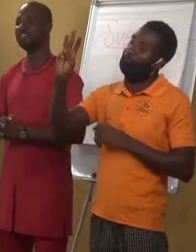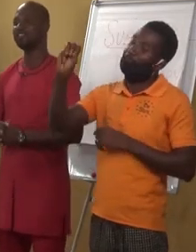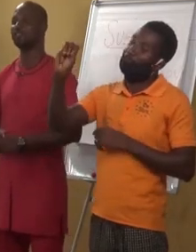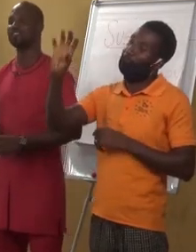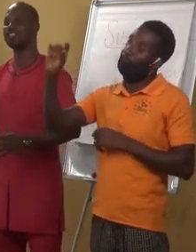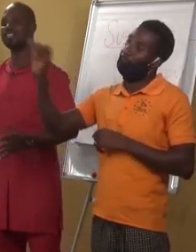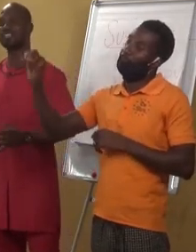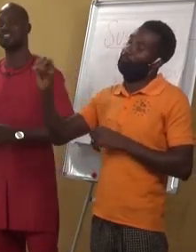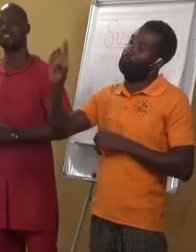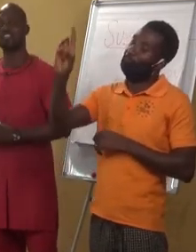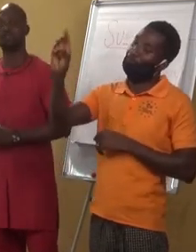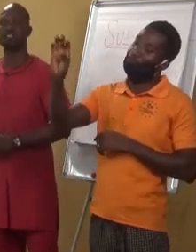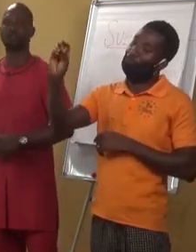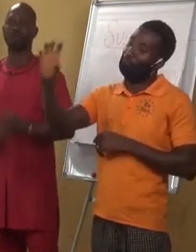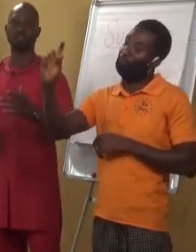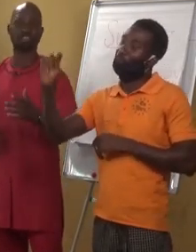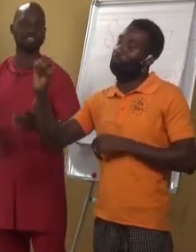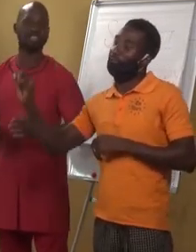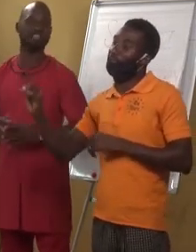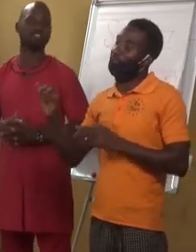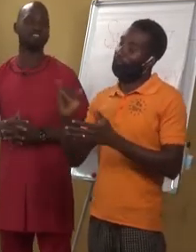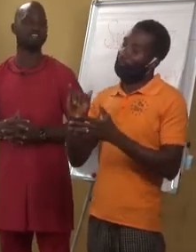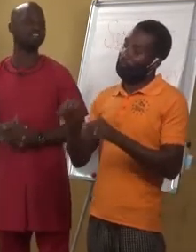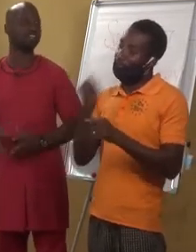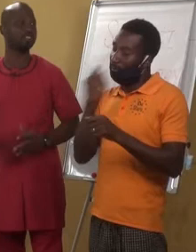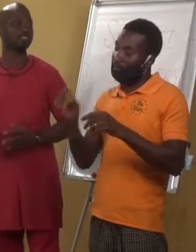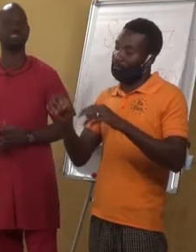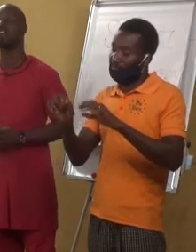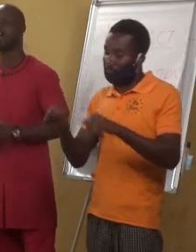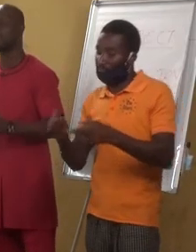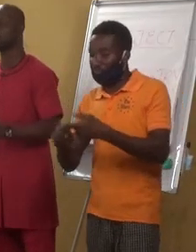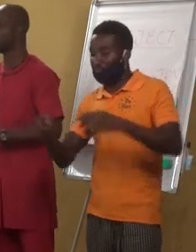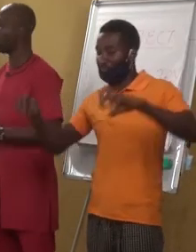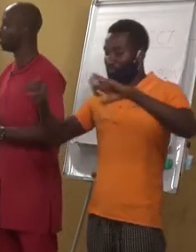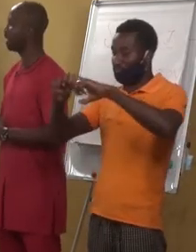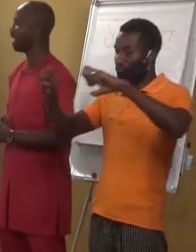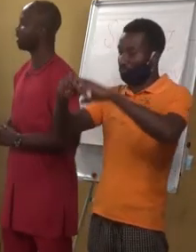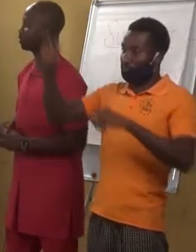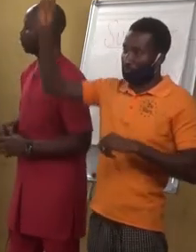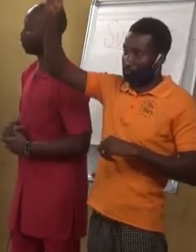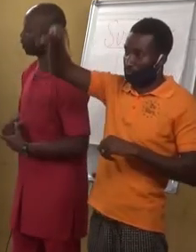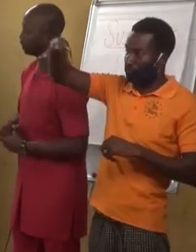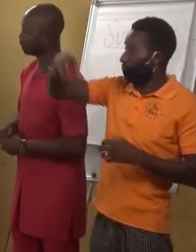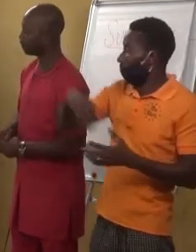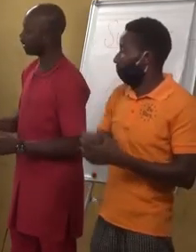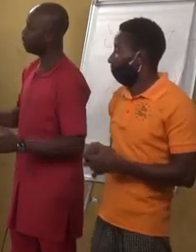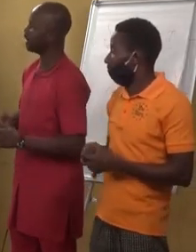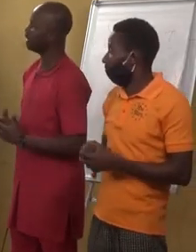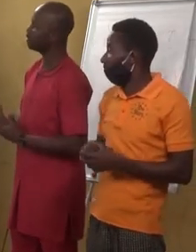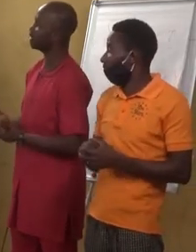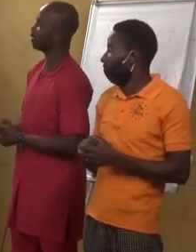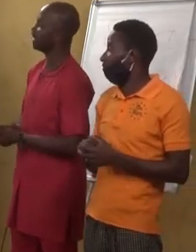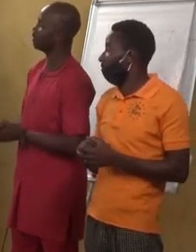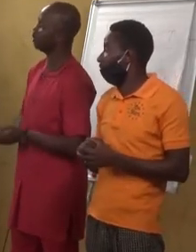malleability, ductility, ability to conduct heat and electricity, and so on and so forth. My